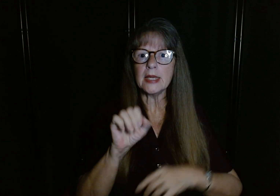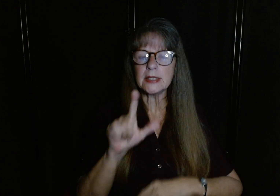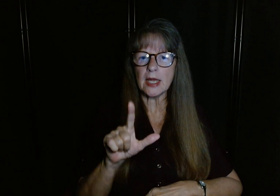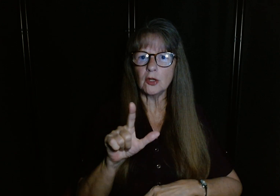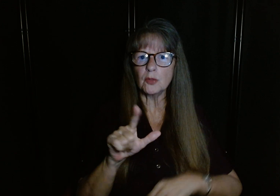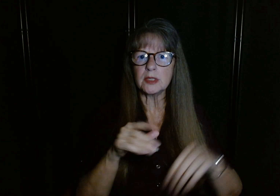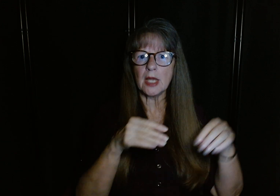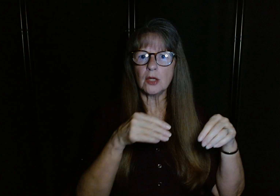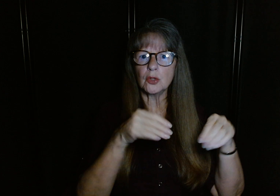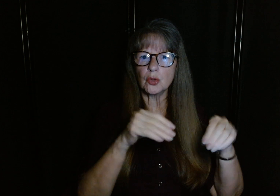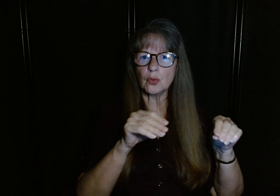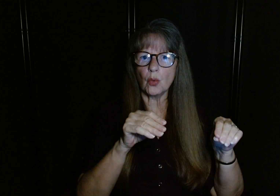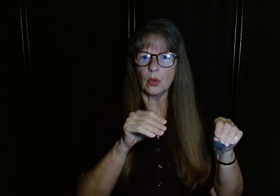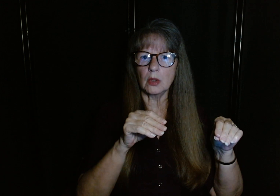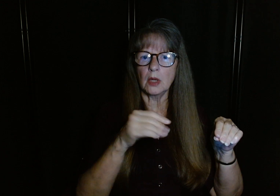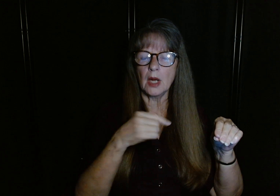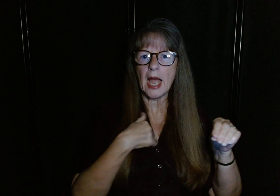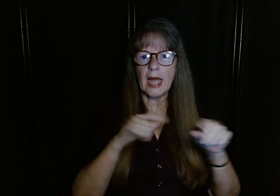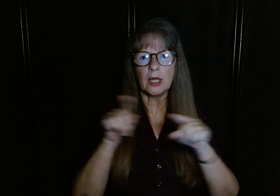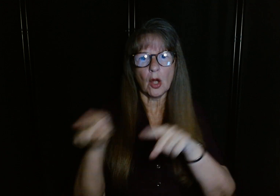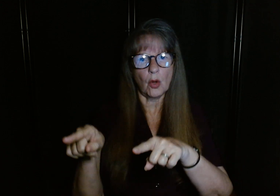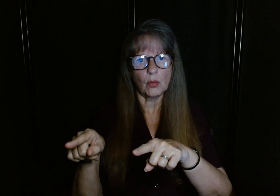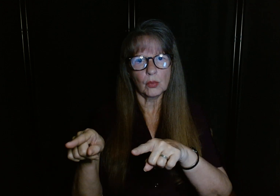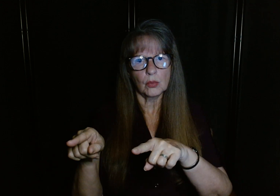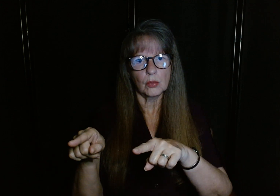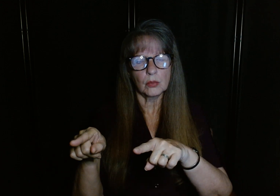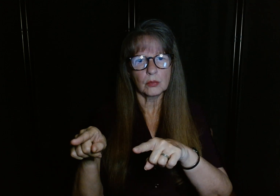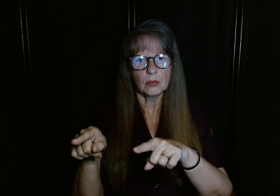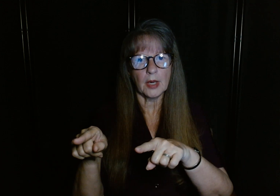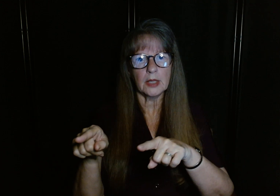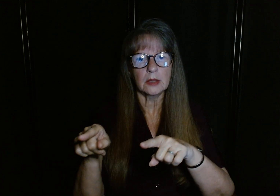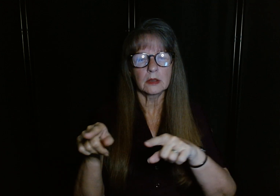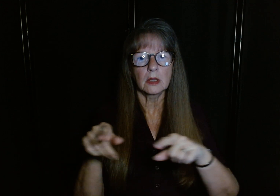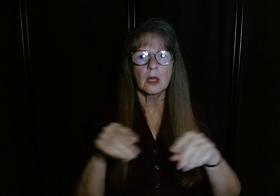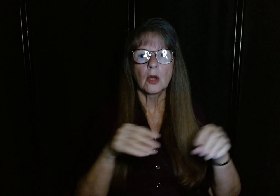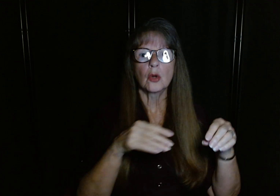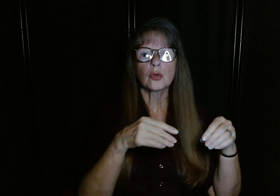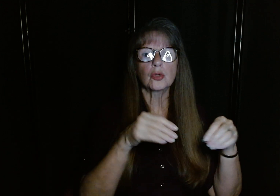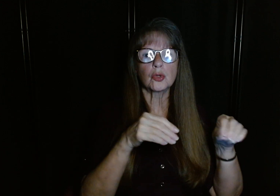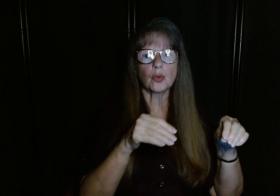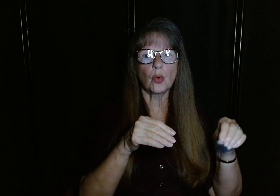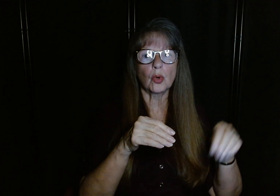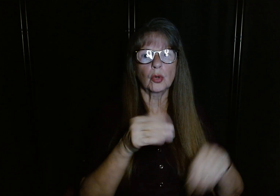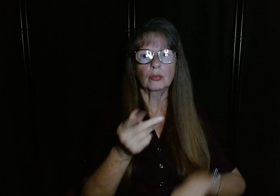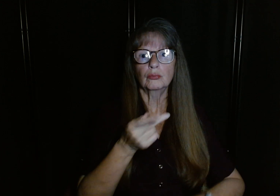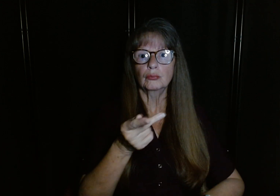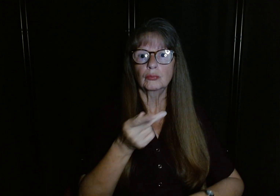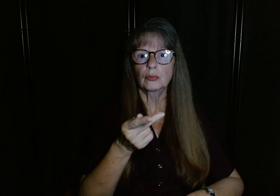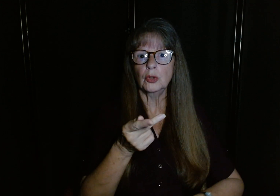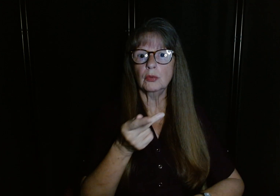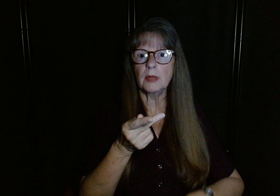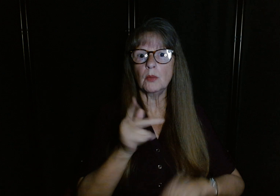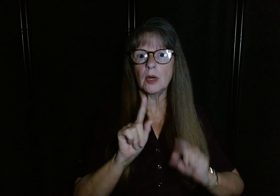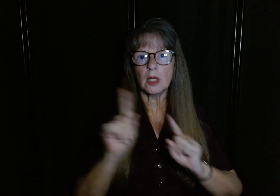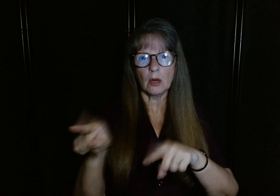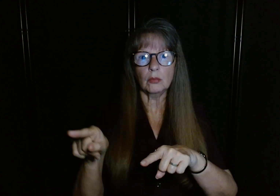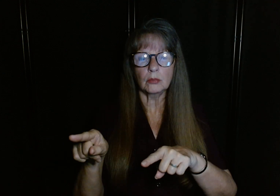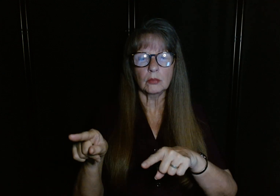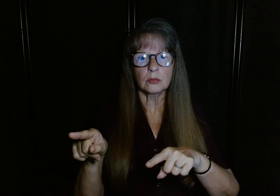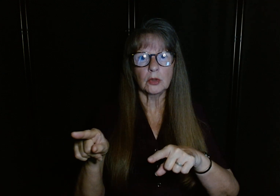ASL, you would say, store, I go, right? Store, you and me want to go,